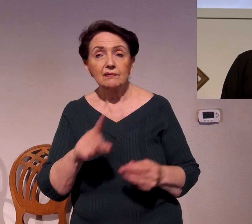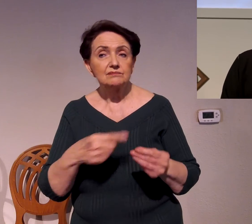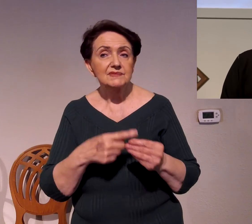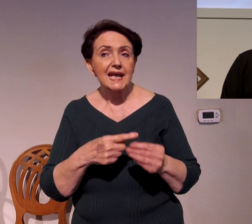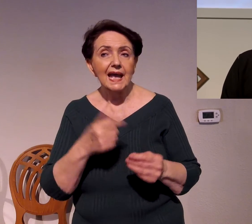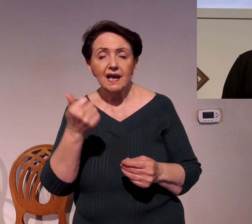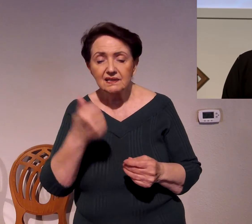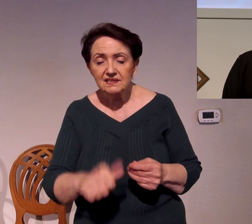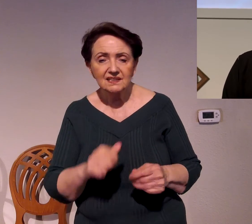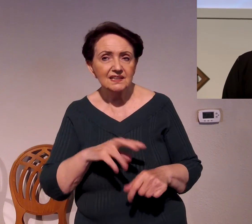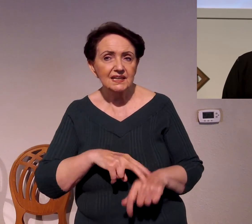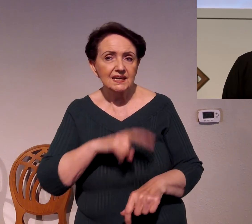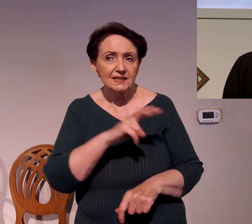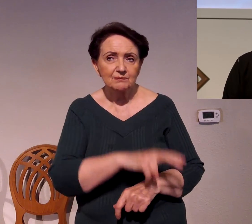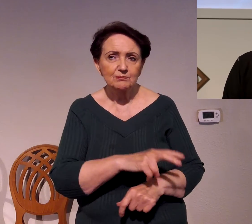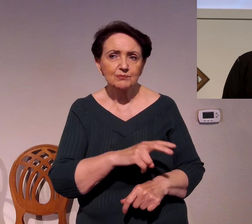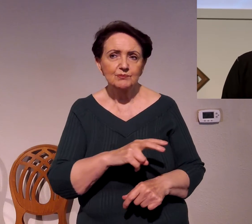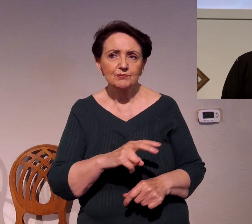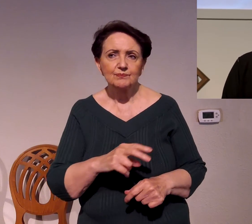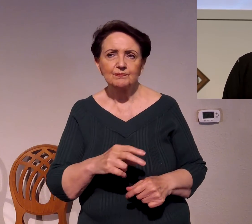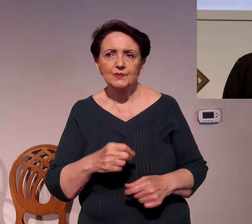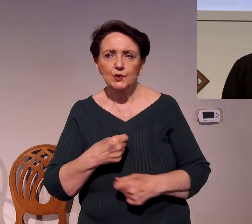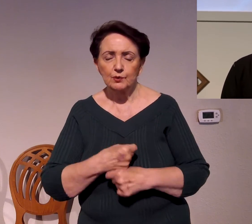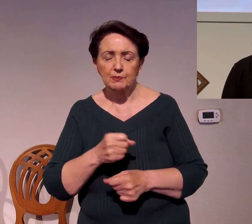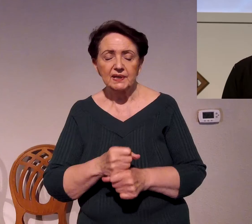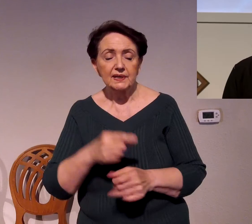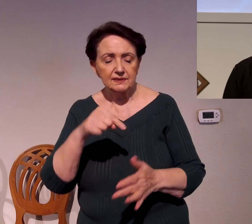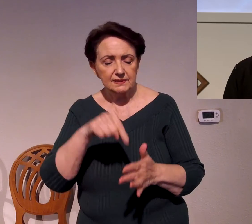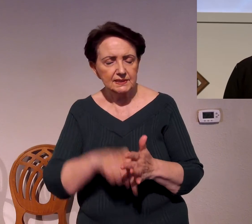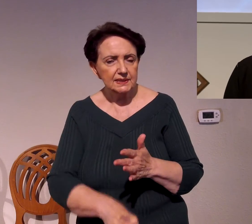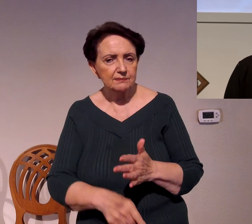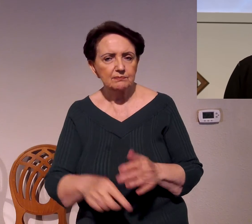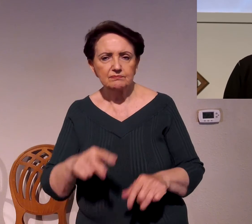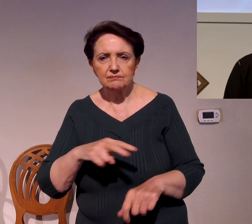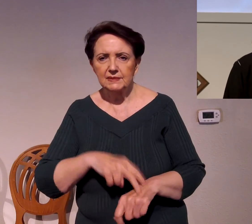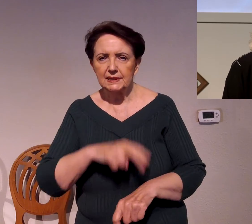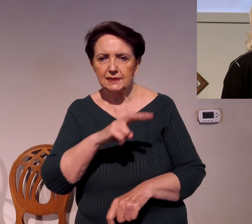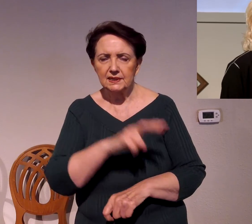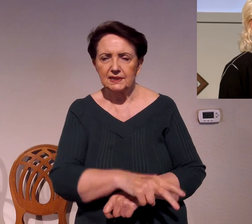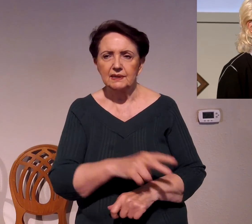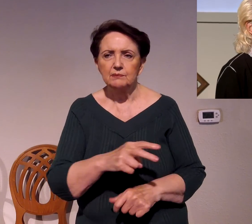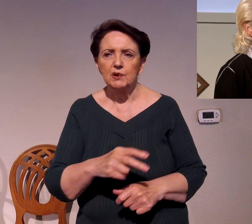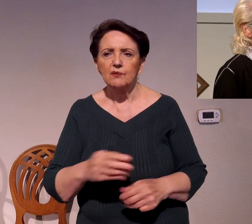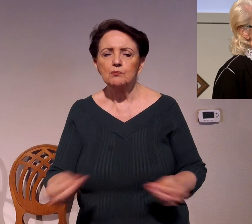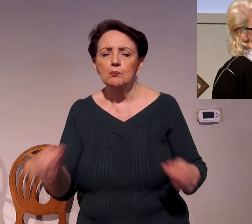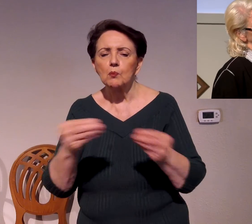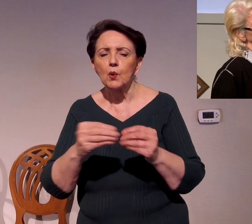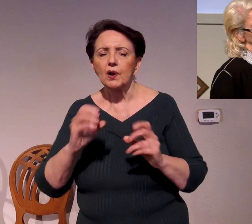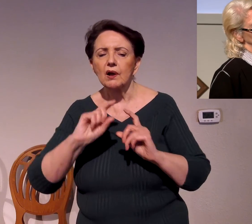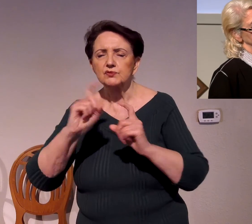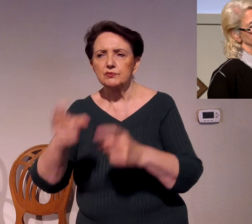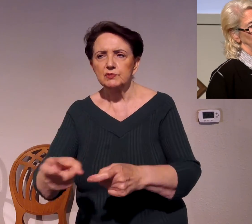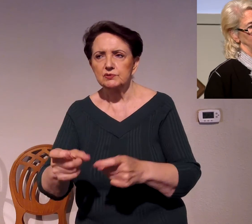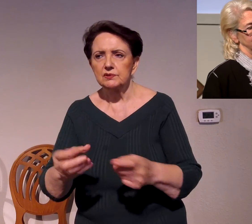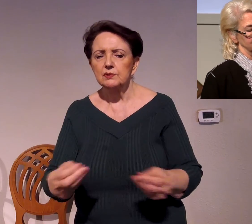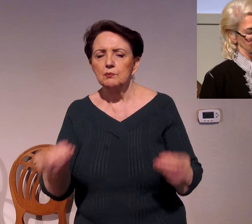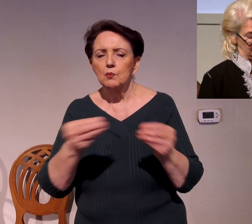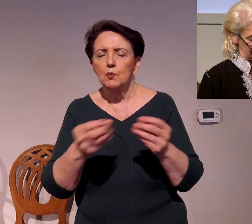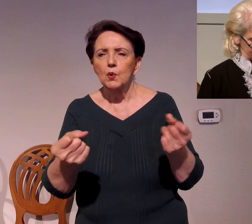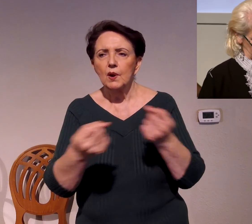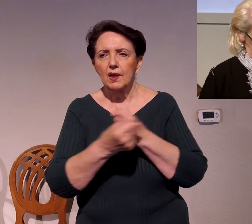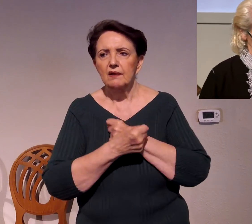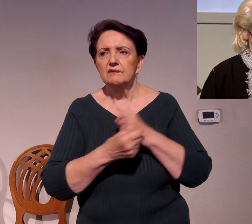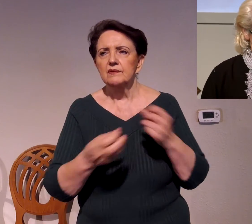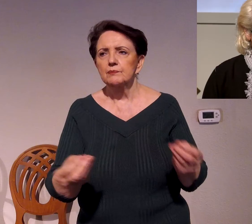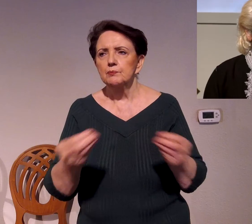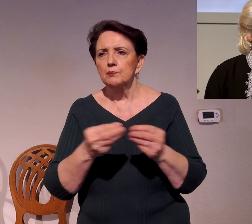that you are prepared to make in your life. Deep and profound leap of greater contribution, deeper love, richer experience.